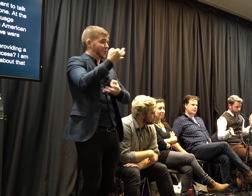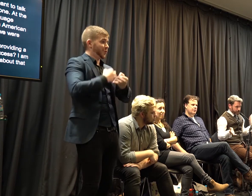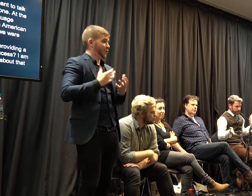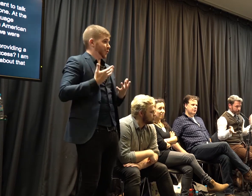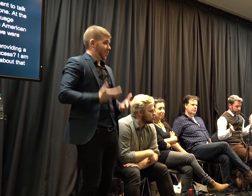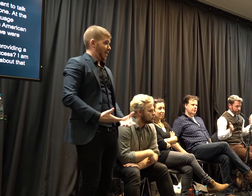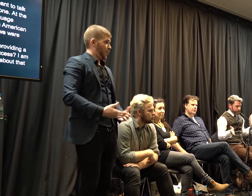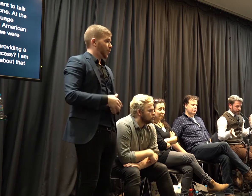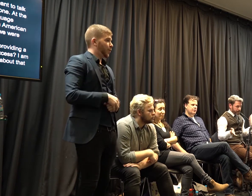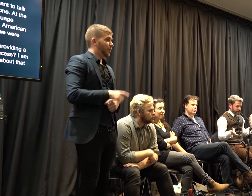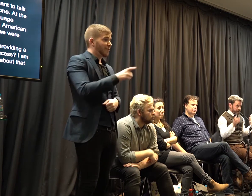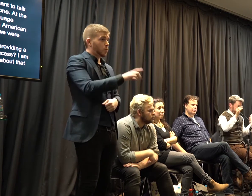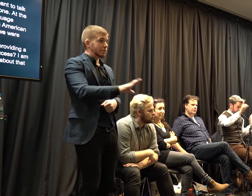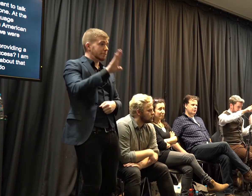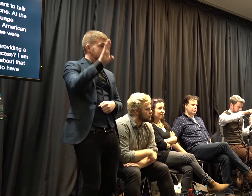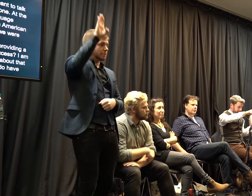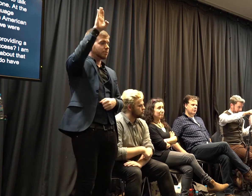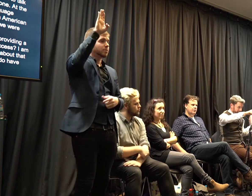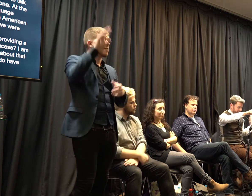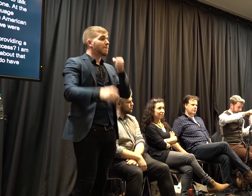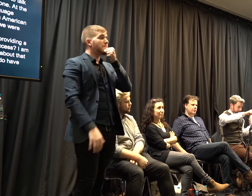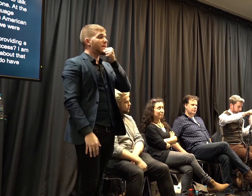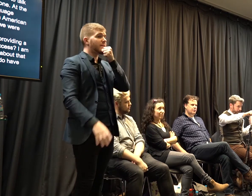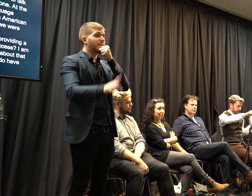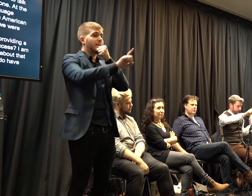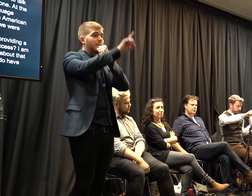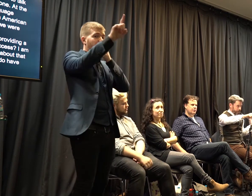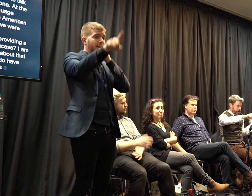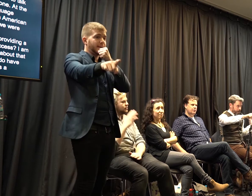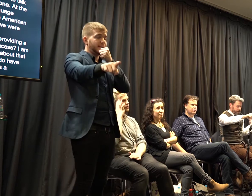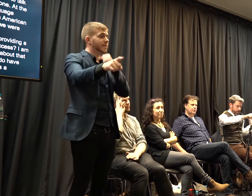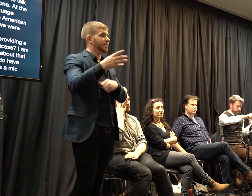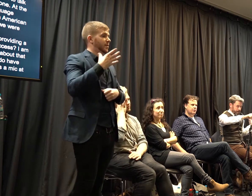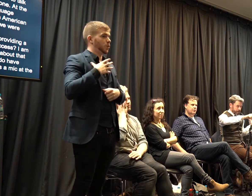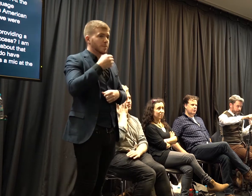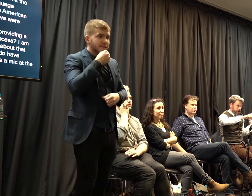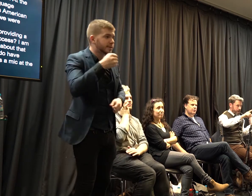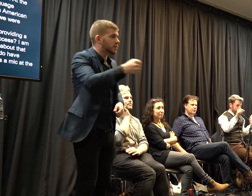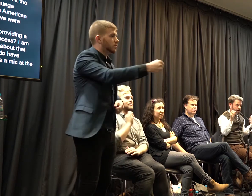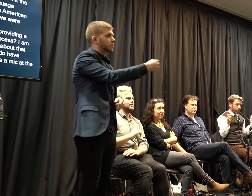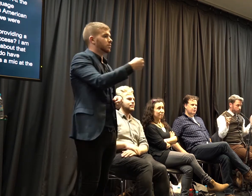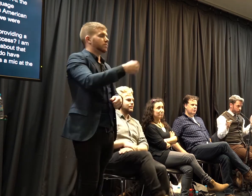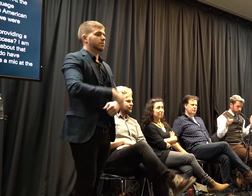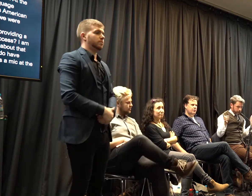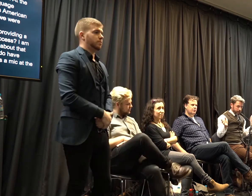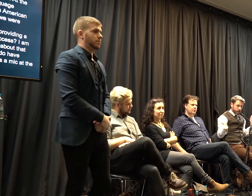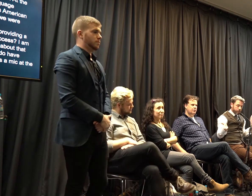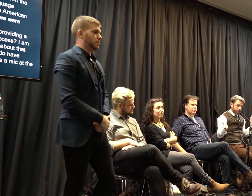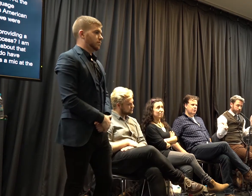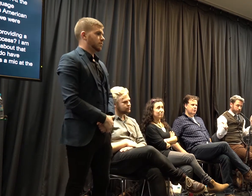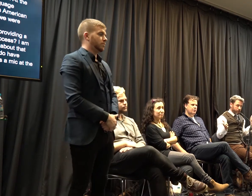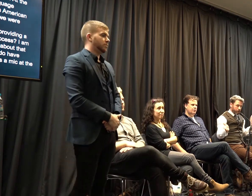If you do have questions, please raise your hand. There is a mic at the back if you would like to speak into it, or assign